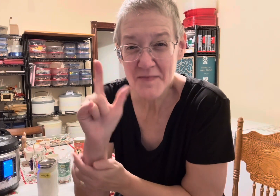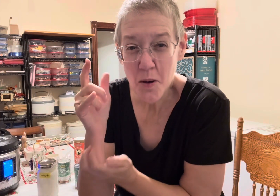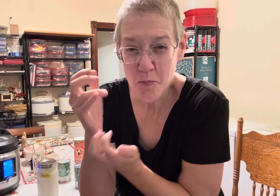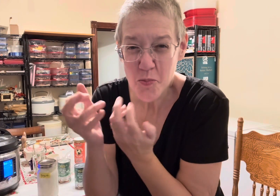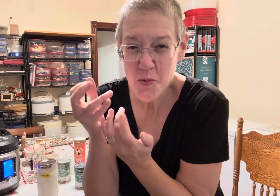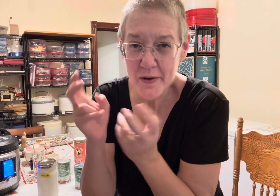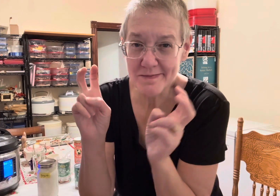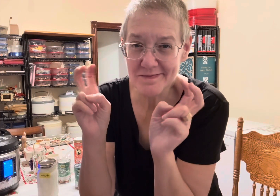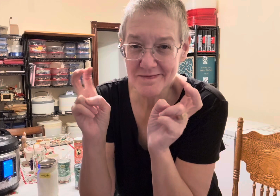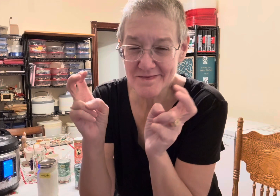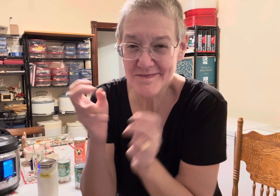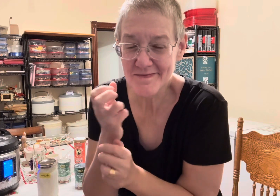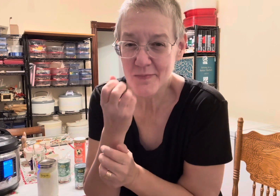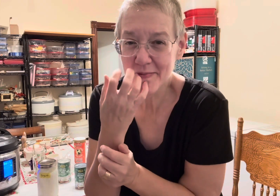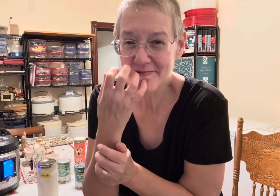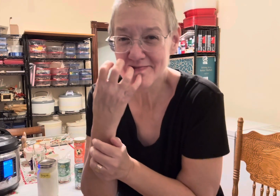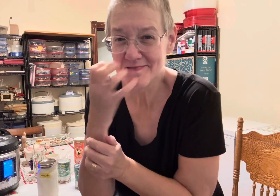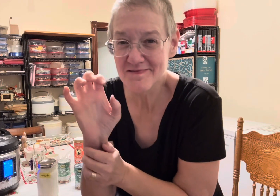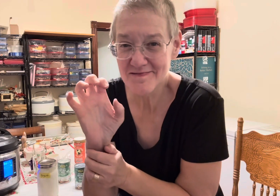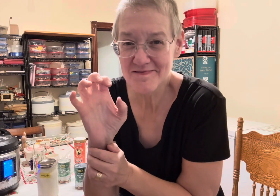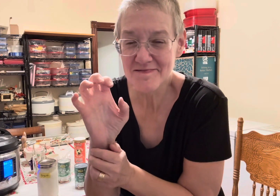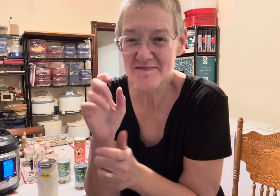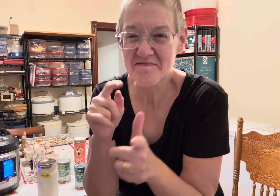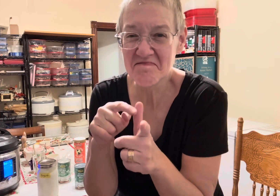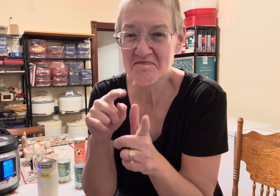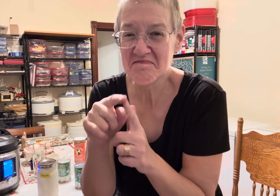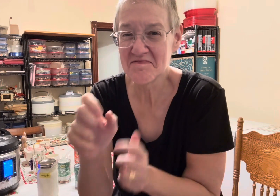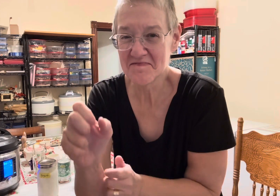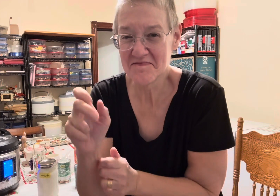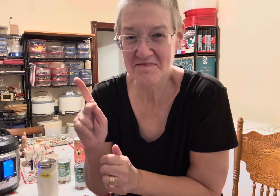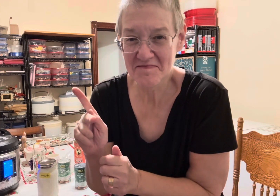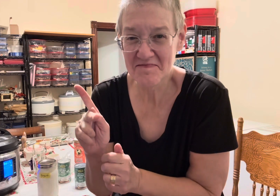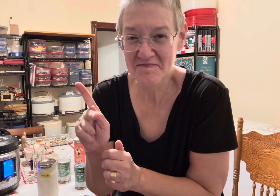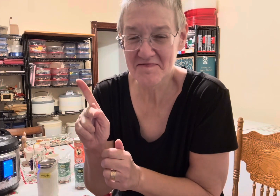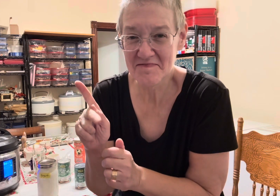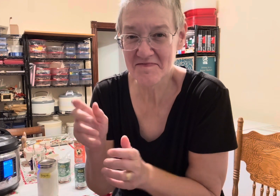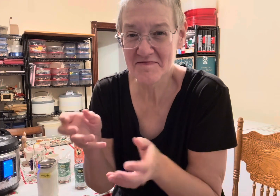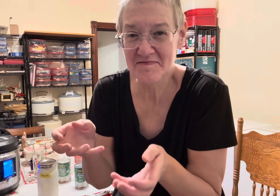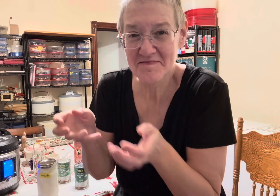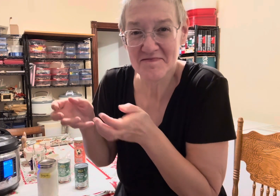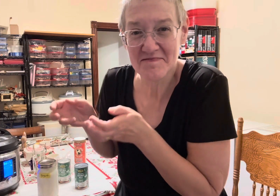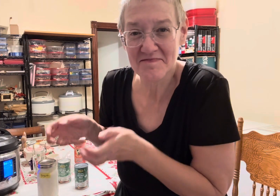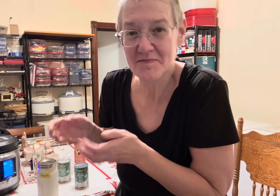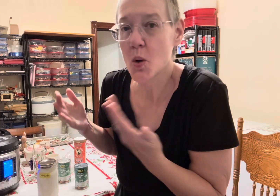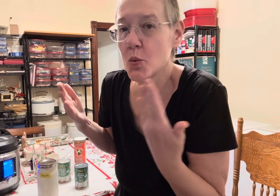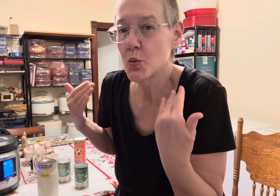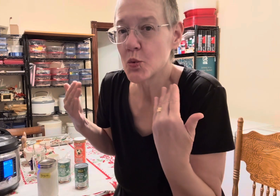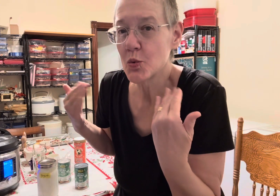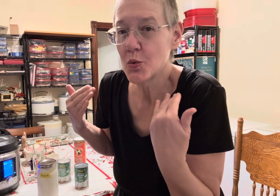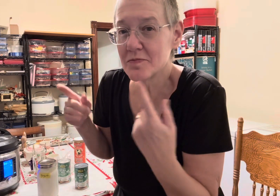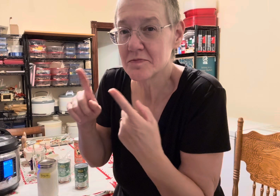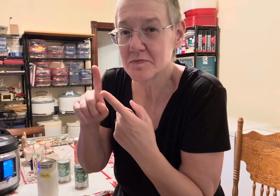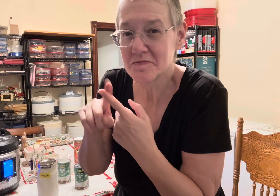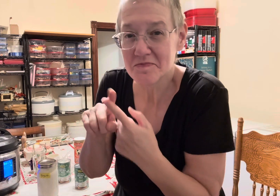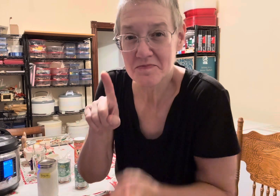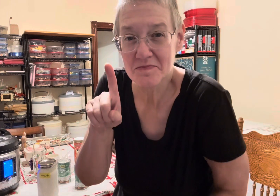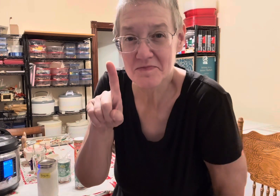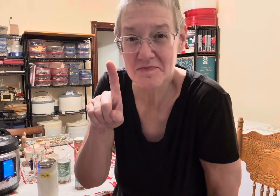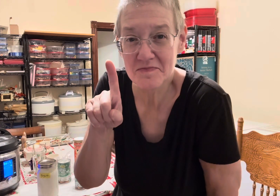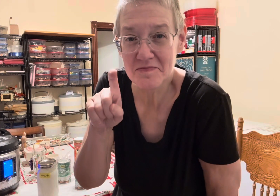Let's leave this to boil, to heat, and then we'll come back and check on it. We'll have to remove it from the Instant